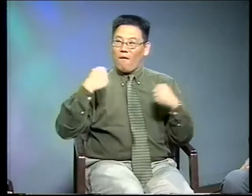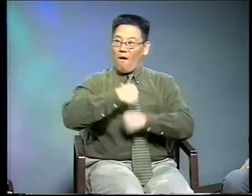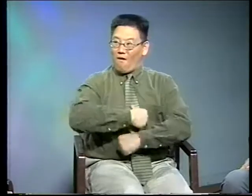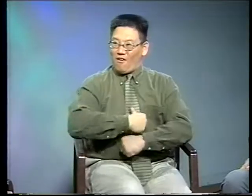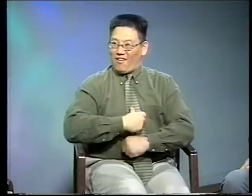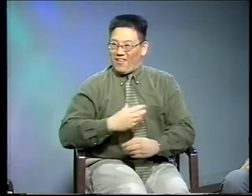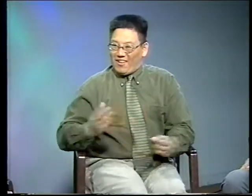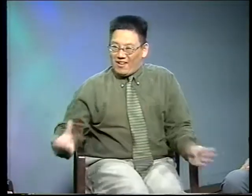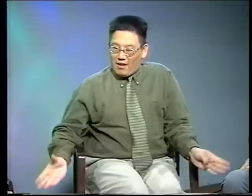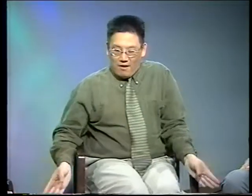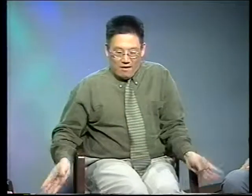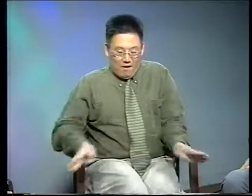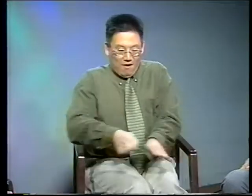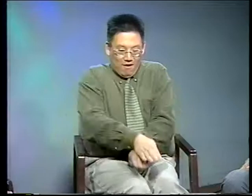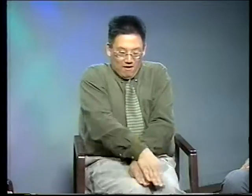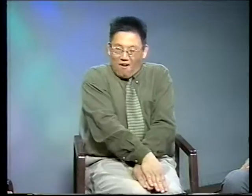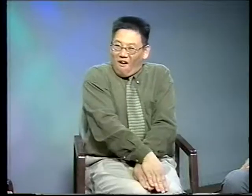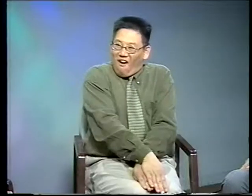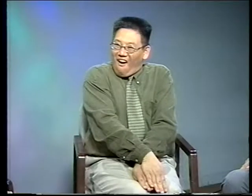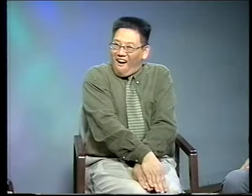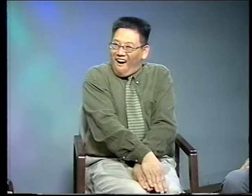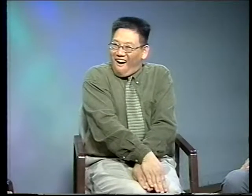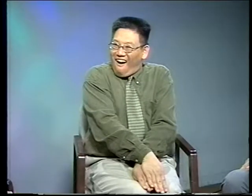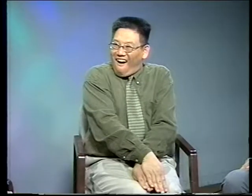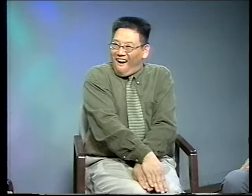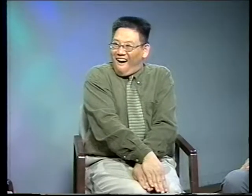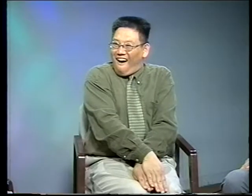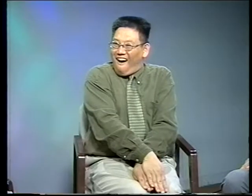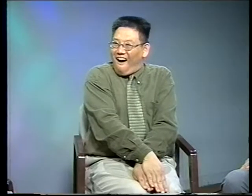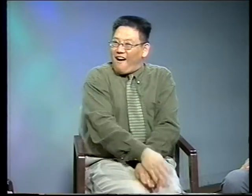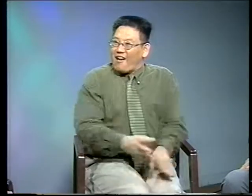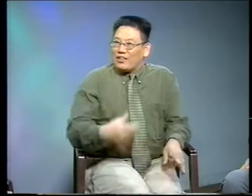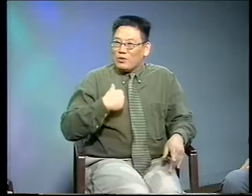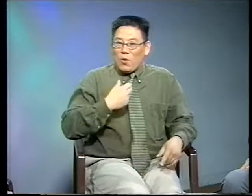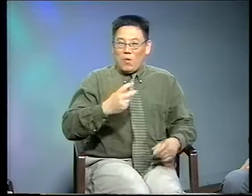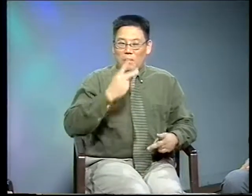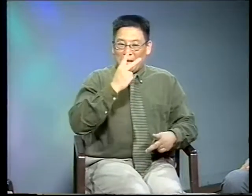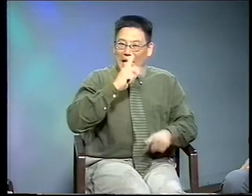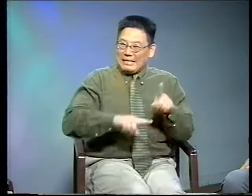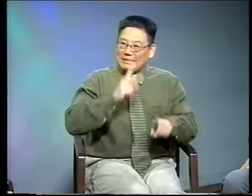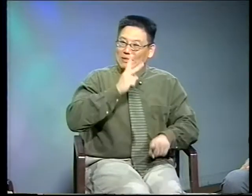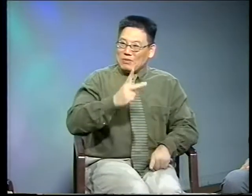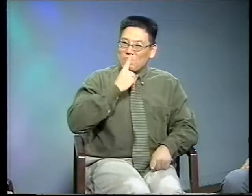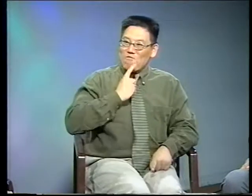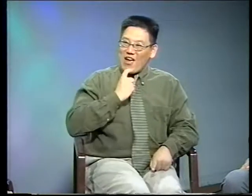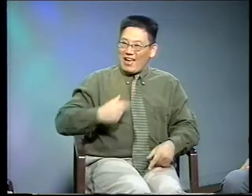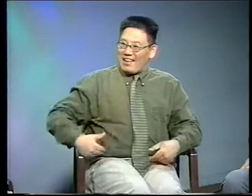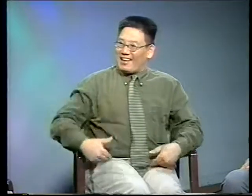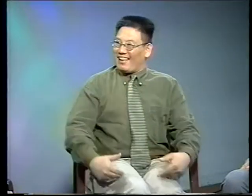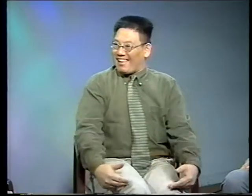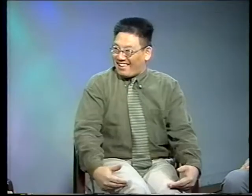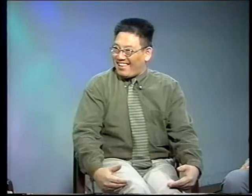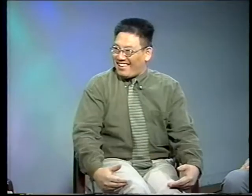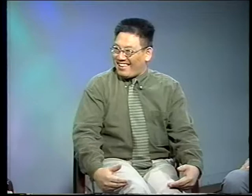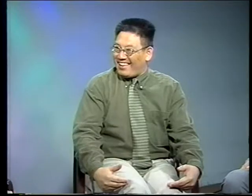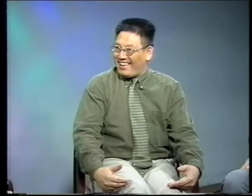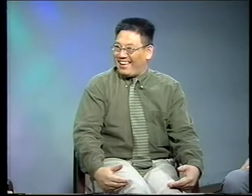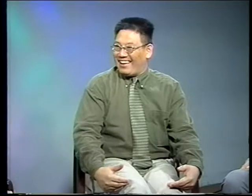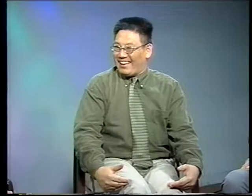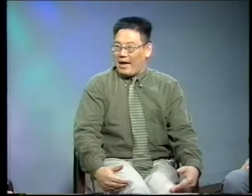I had to go home and bring him something to cover his legs so that people wouldn't see this inappropriate color